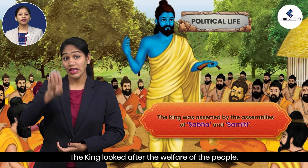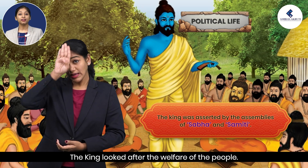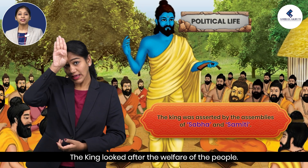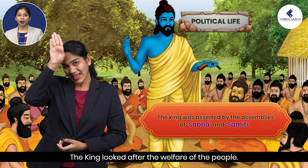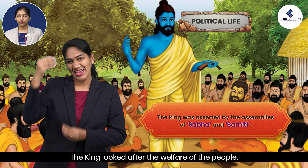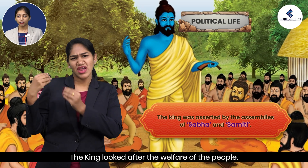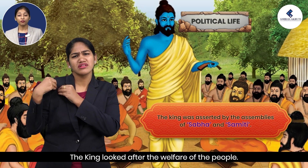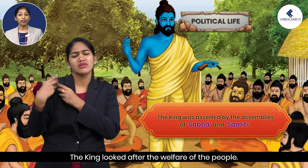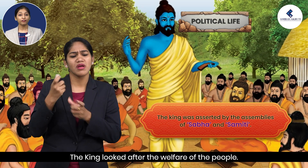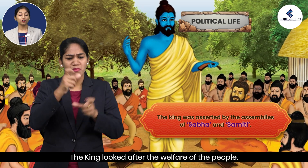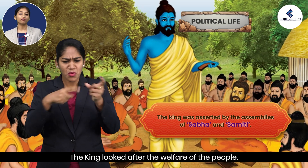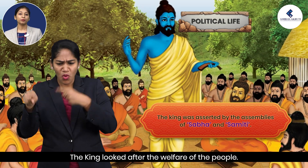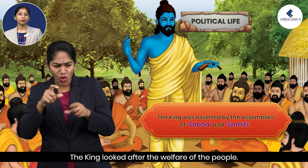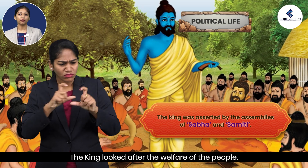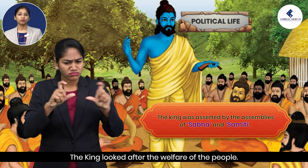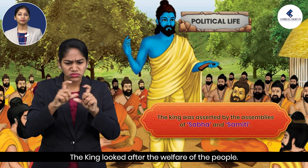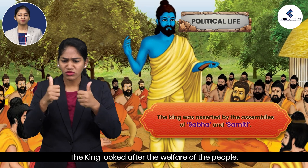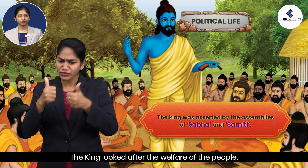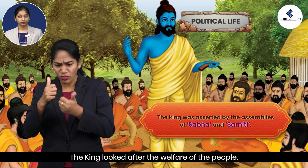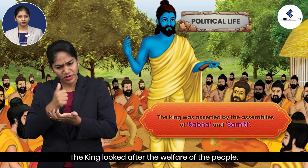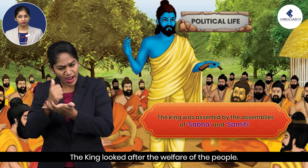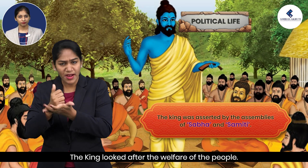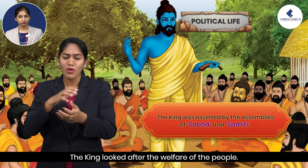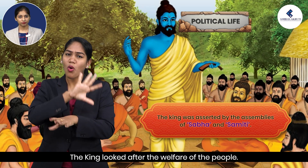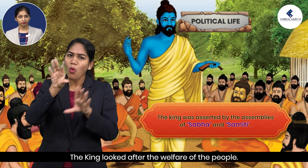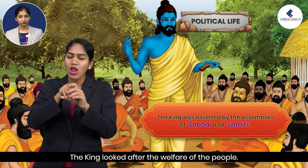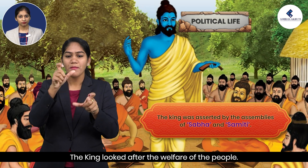The king looked after the welfare of the people.